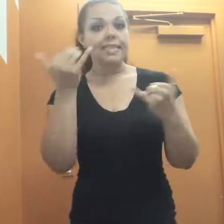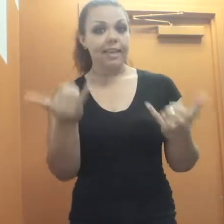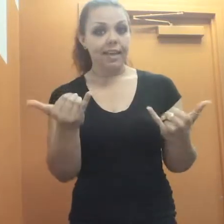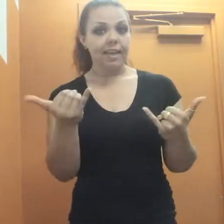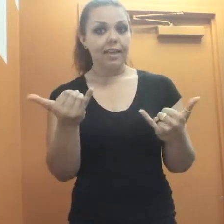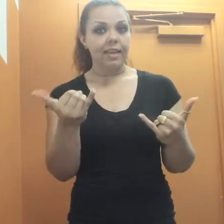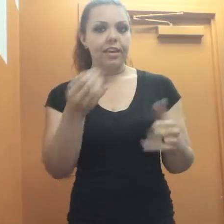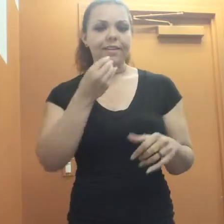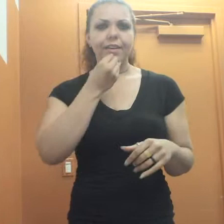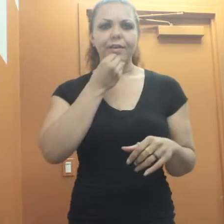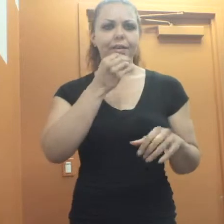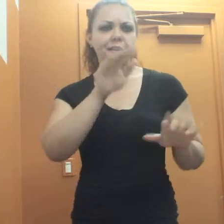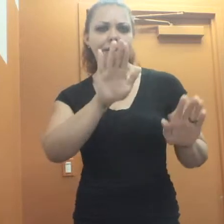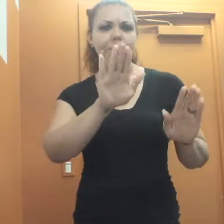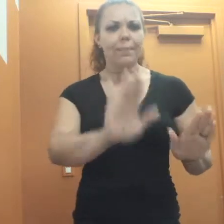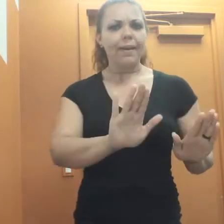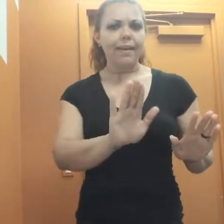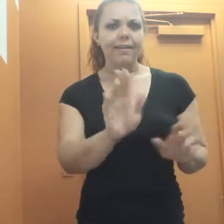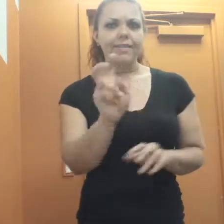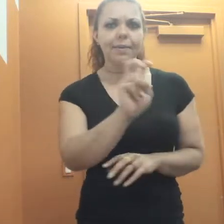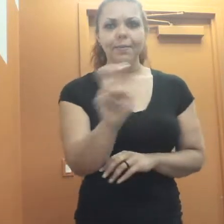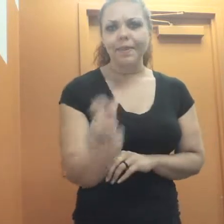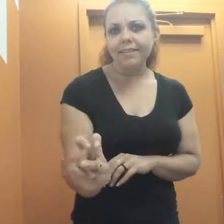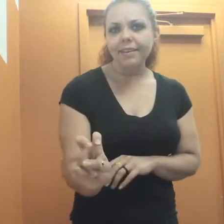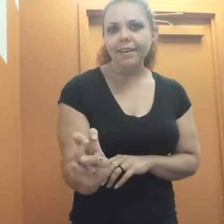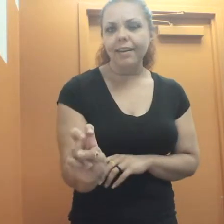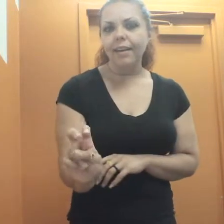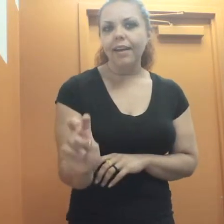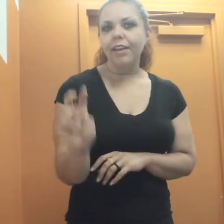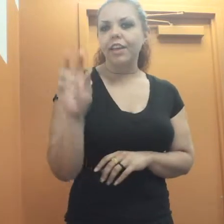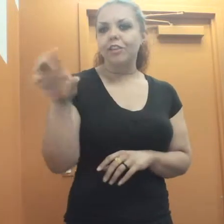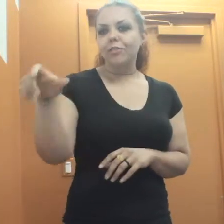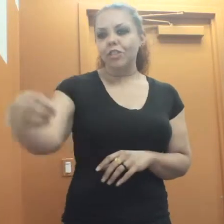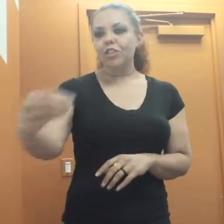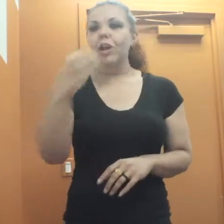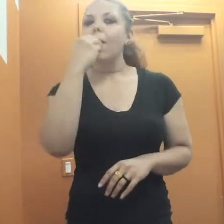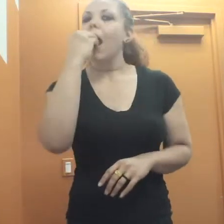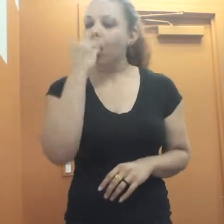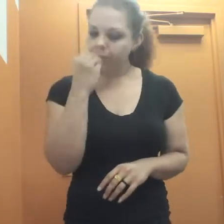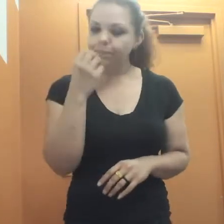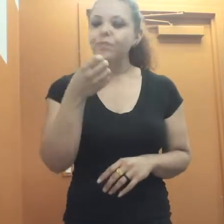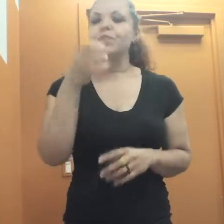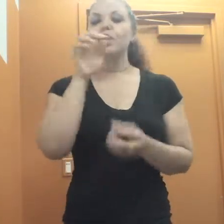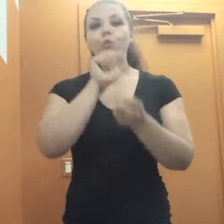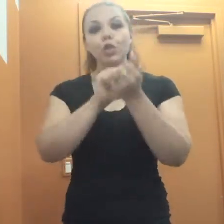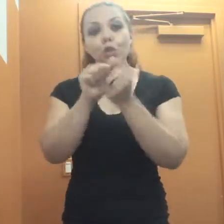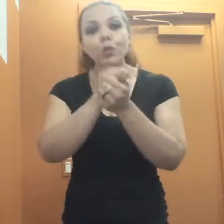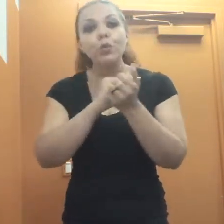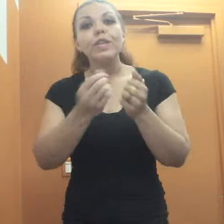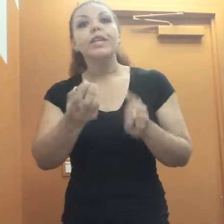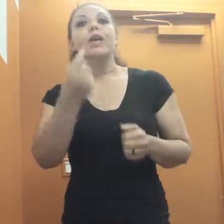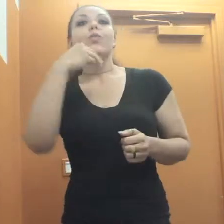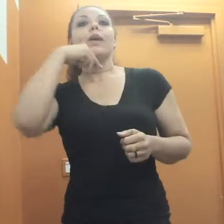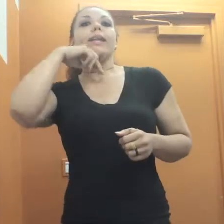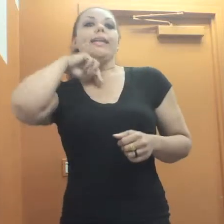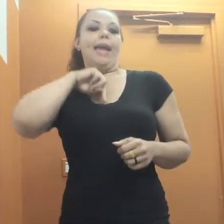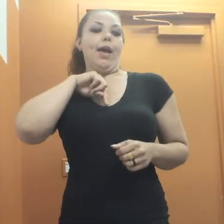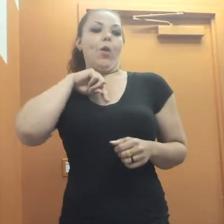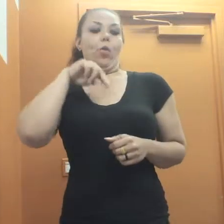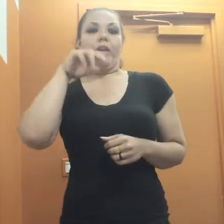that terrific pizza, and you took a bite, and then you chewed it, and it went down your esophagus. Remember,